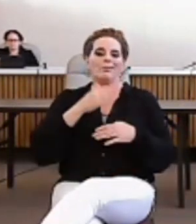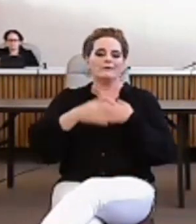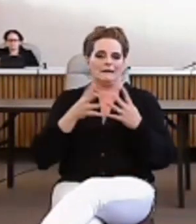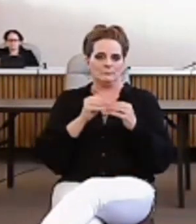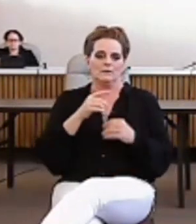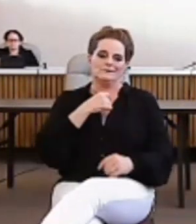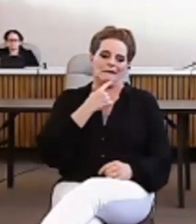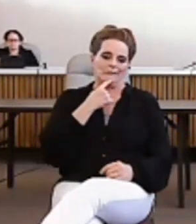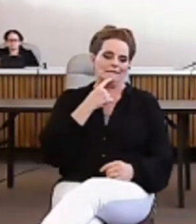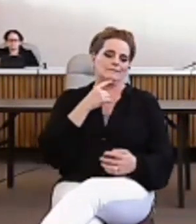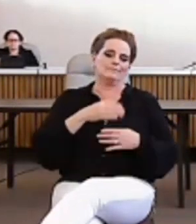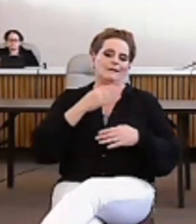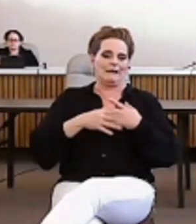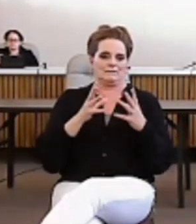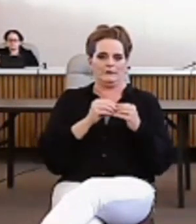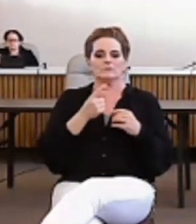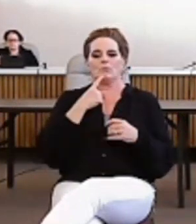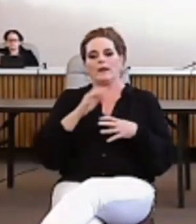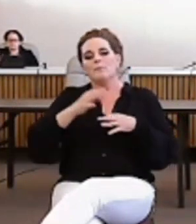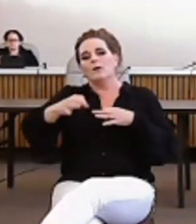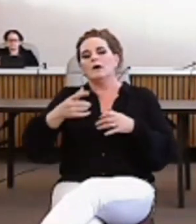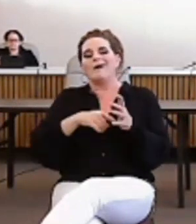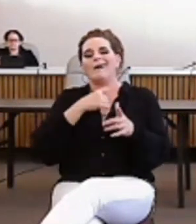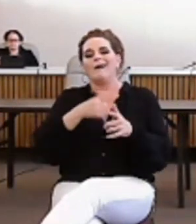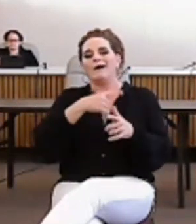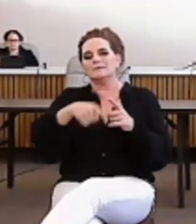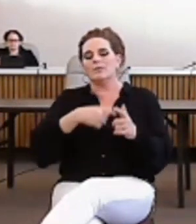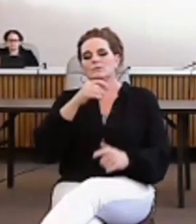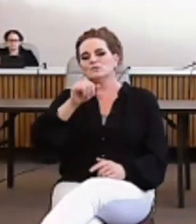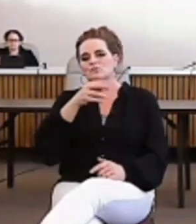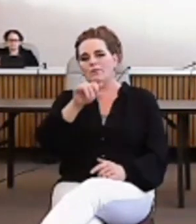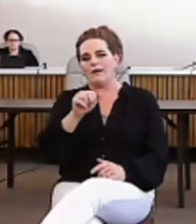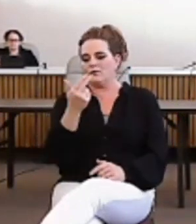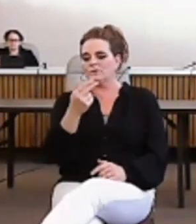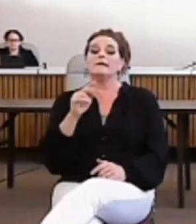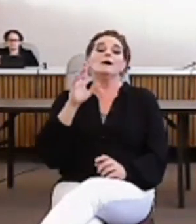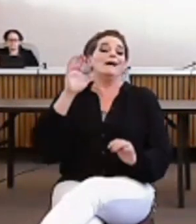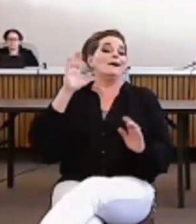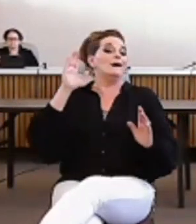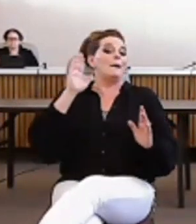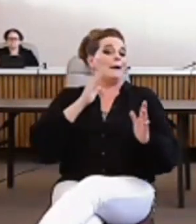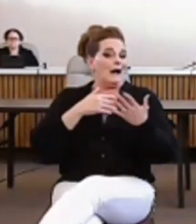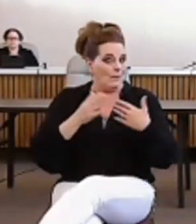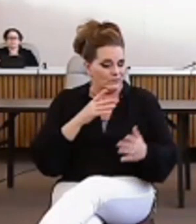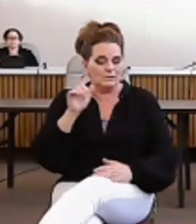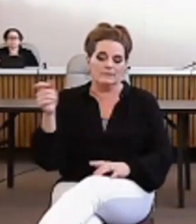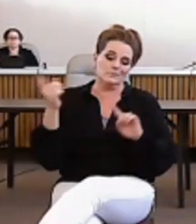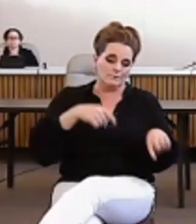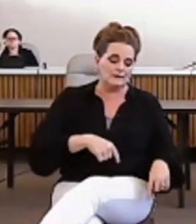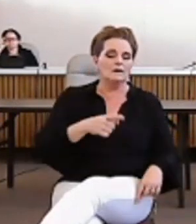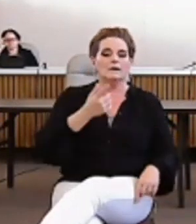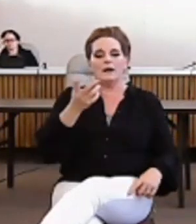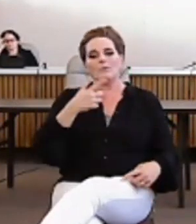full. And so they've postponed until July 13th. However, if anybody has come in to offer